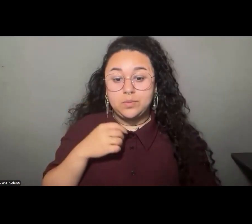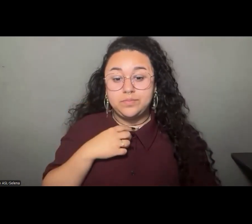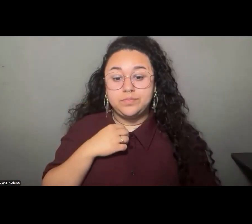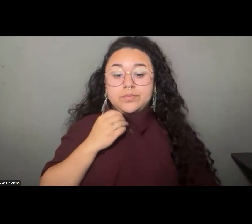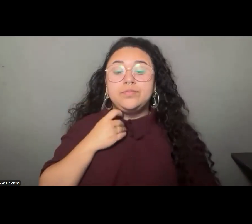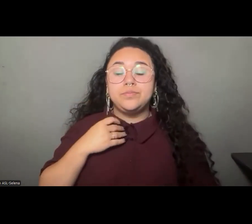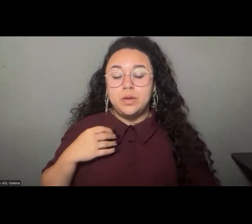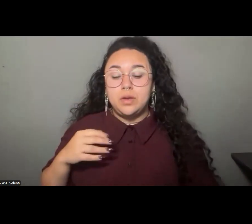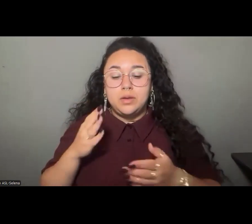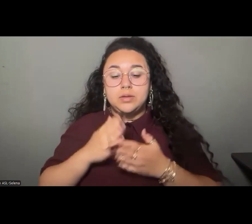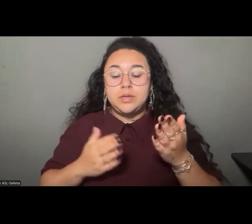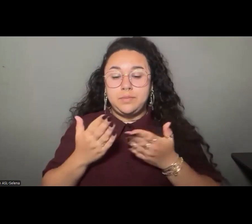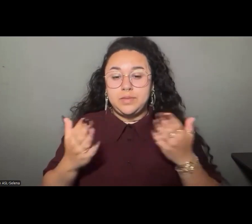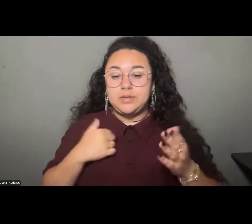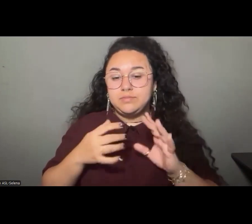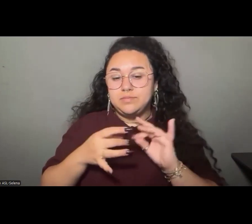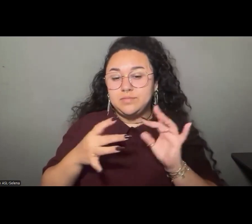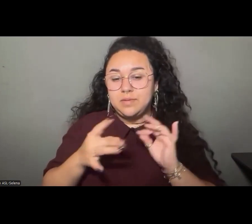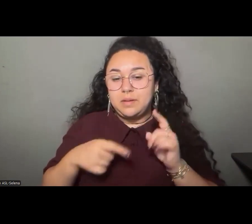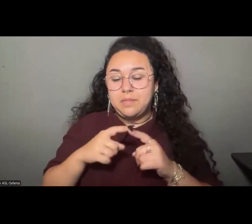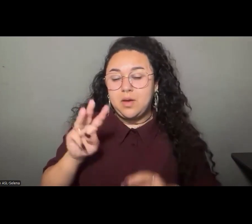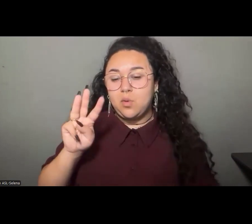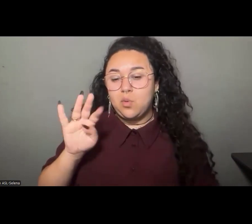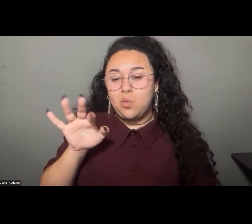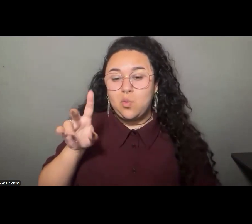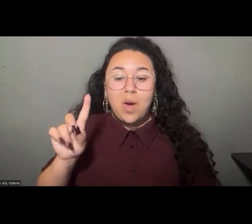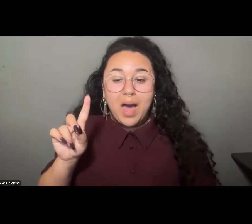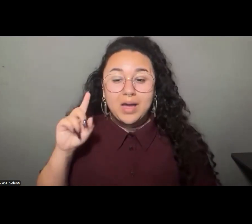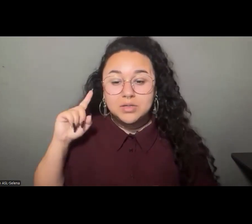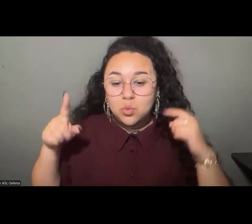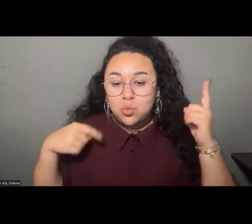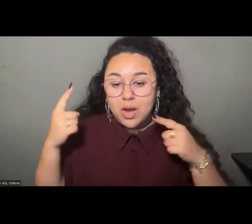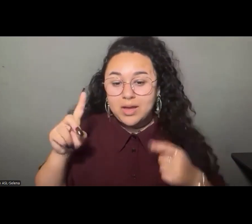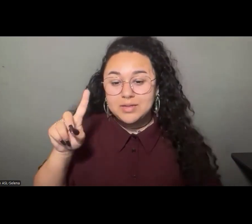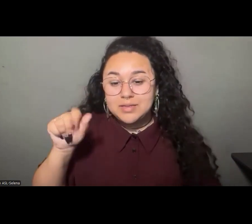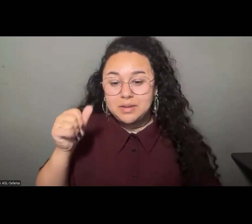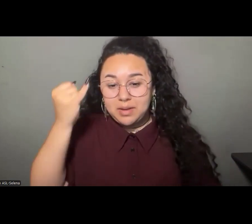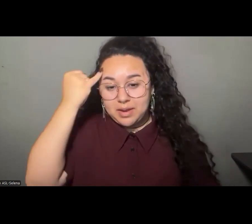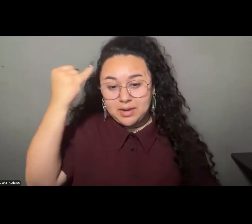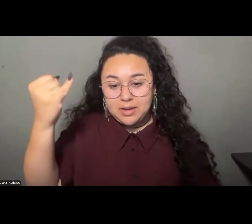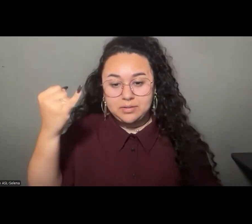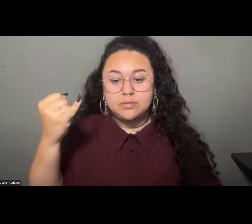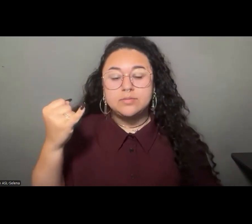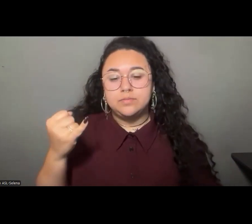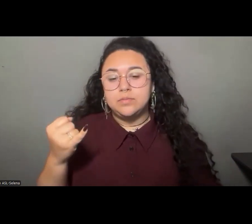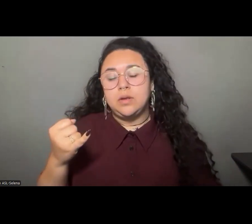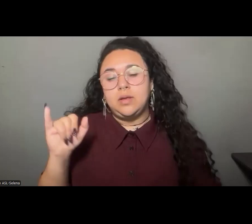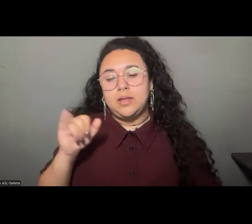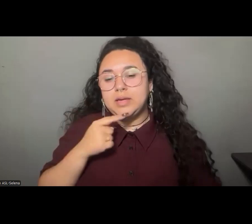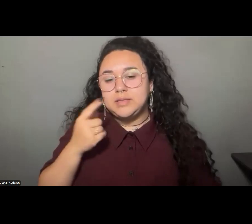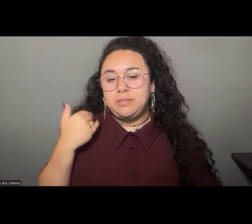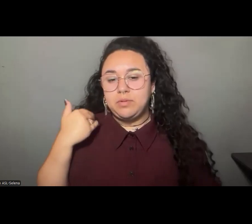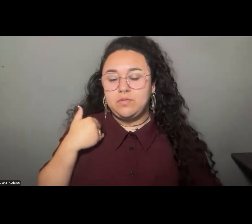some things I want to say about the wild disabled idea are that thing I said before about like I get the best ideas when I'm sick.